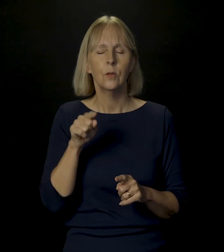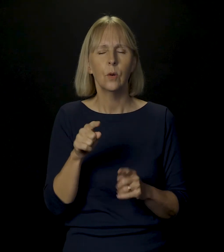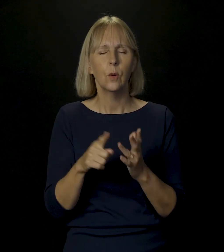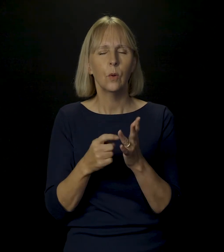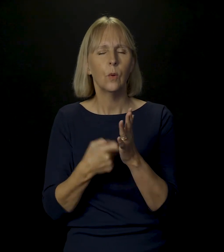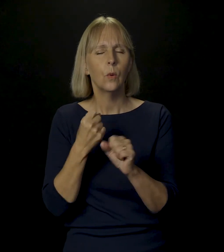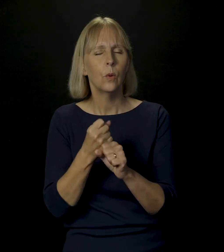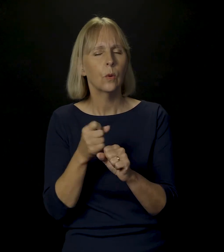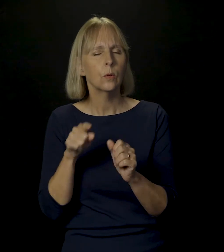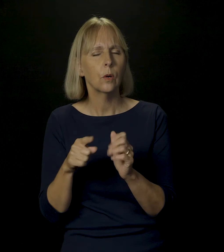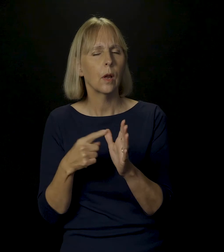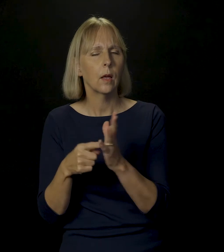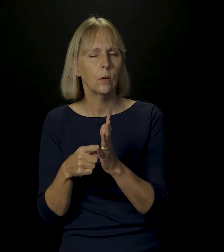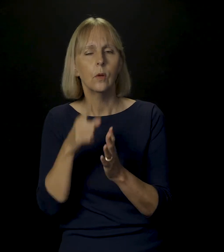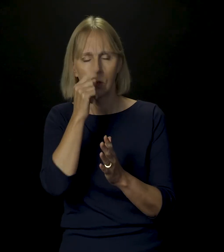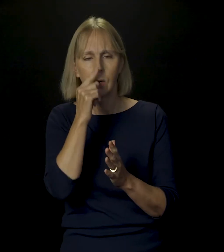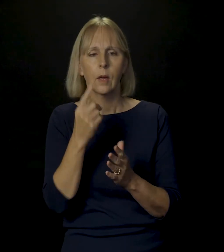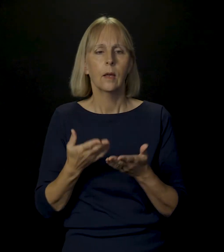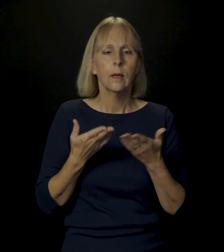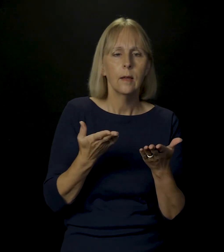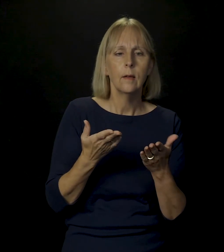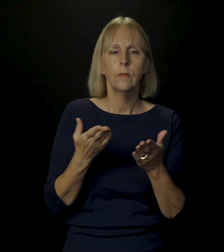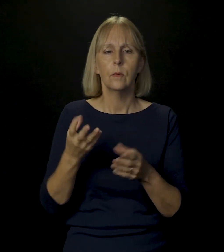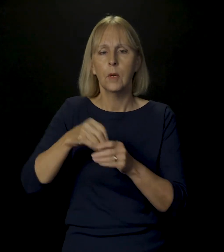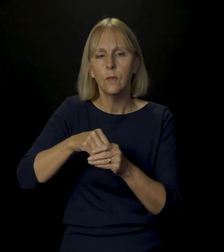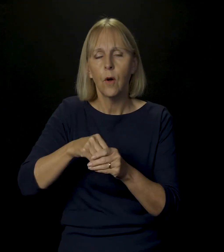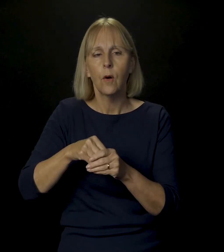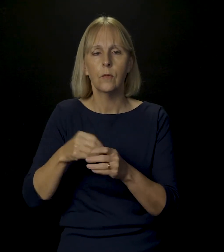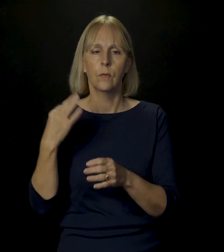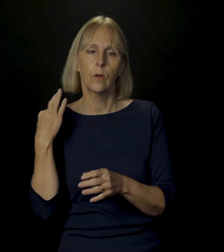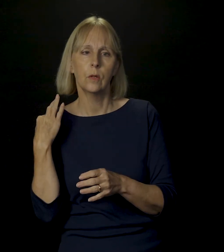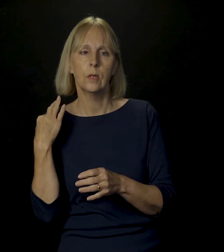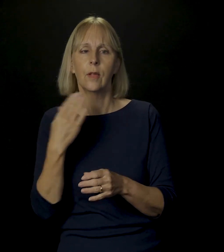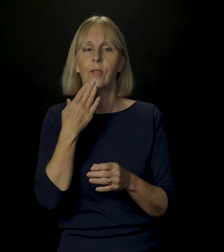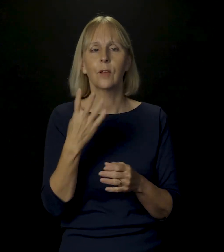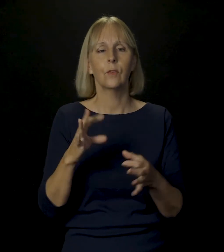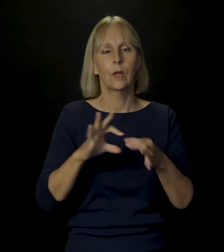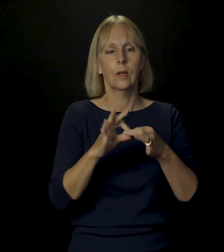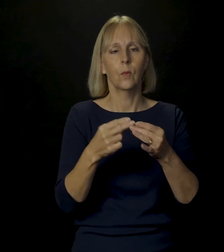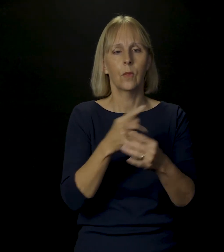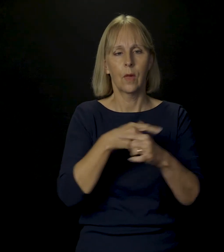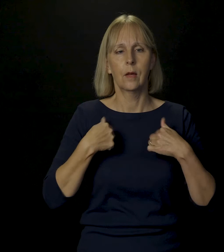connect, you can engage, you can volunteer. Thanks so much for being part of the service. We'll look forward to you joining us next time.